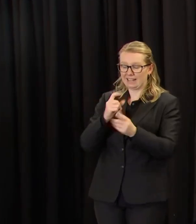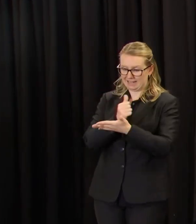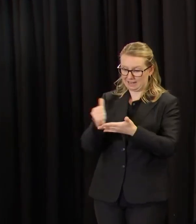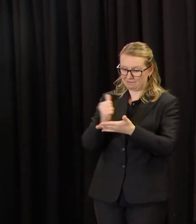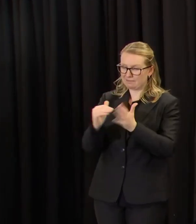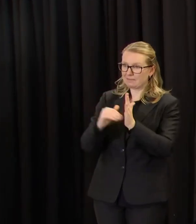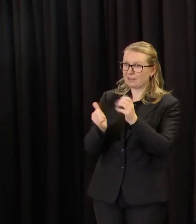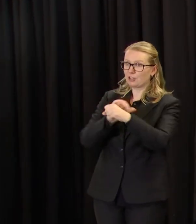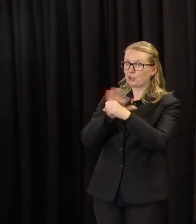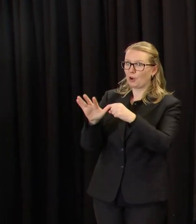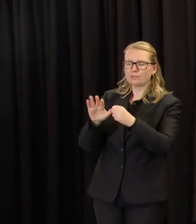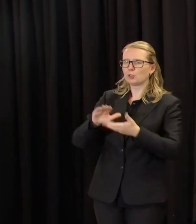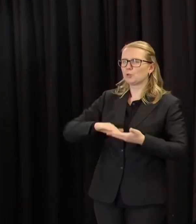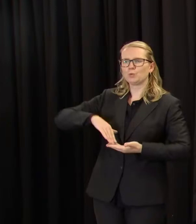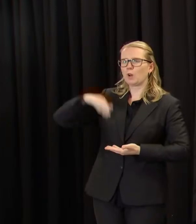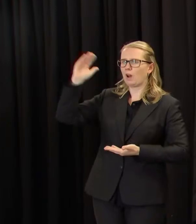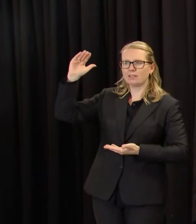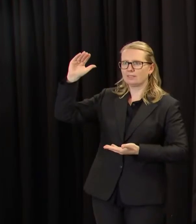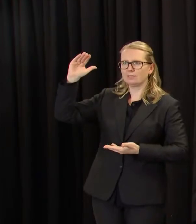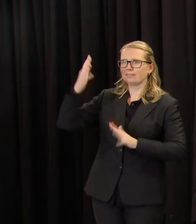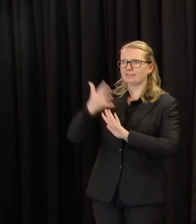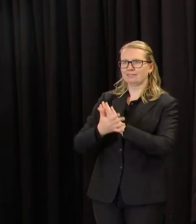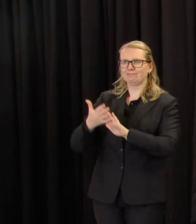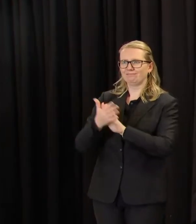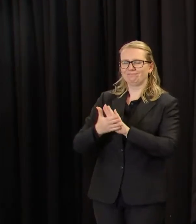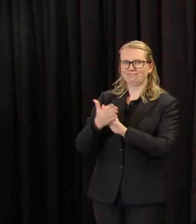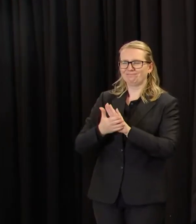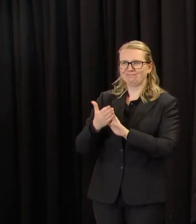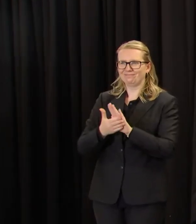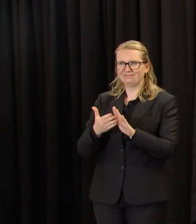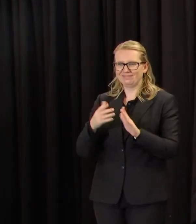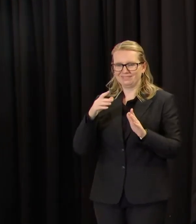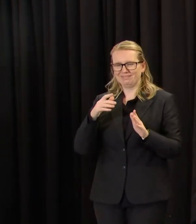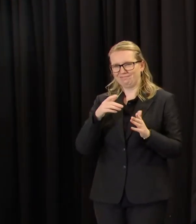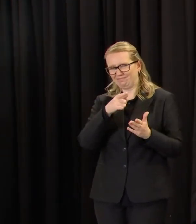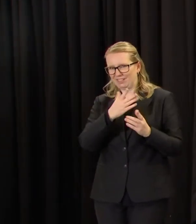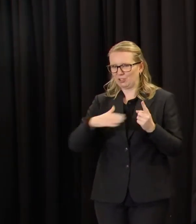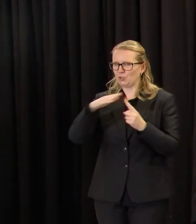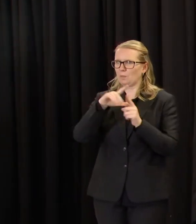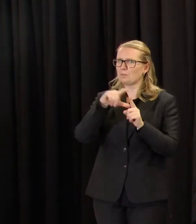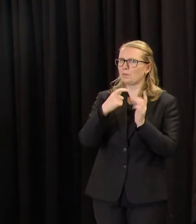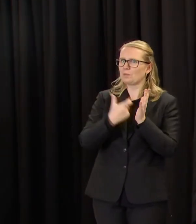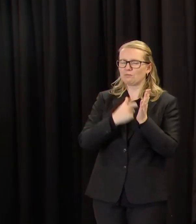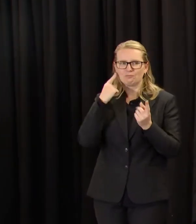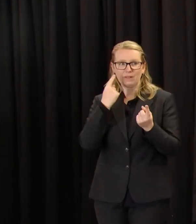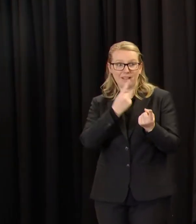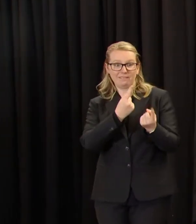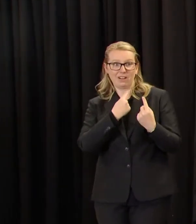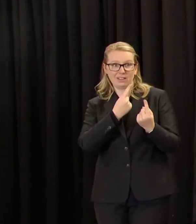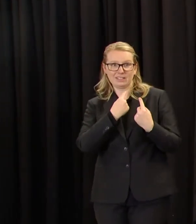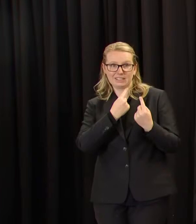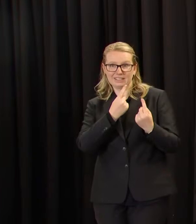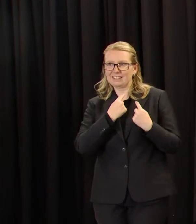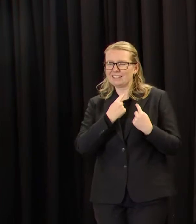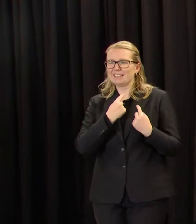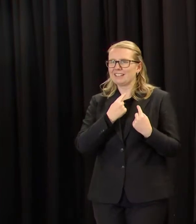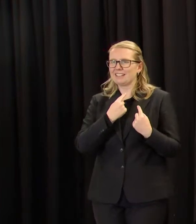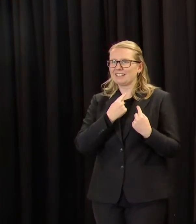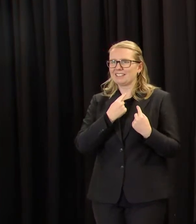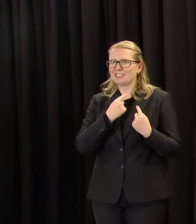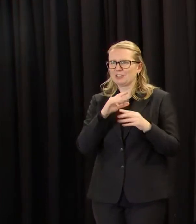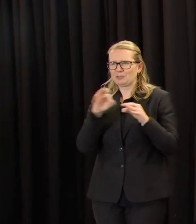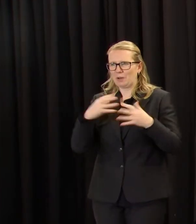high, and there is no chance of me getting advice from the Chief Health Officer in the next couple of days to make big